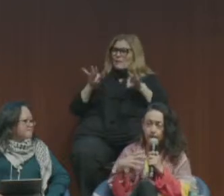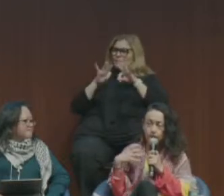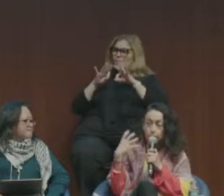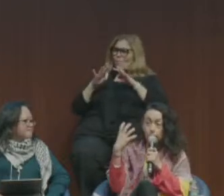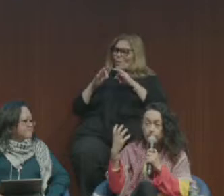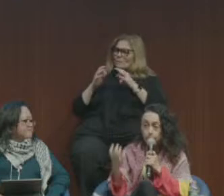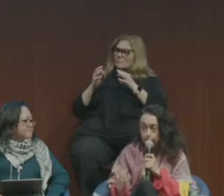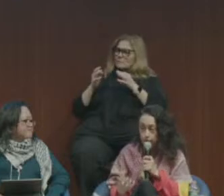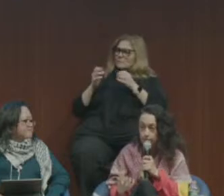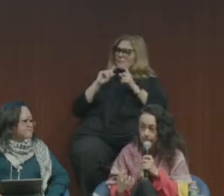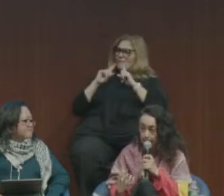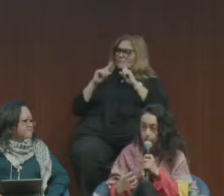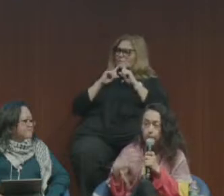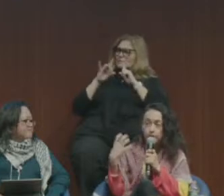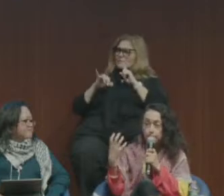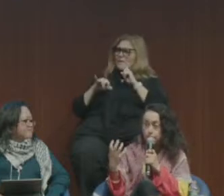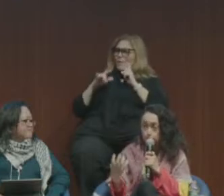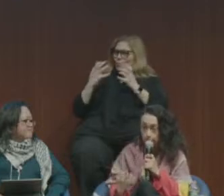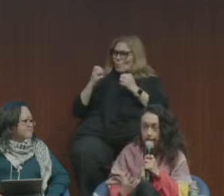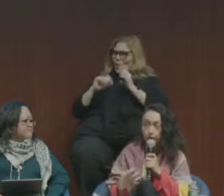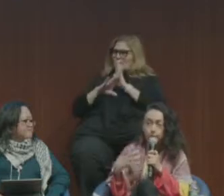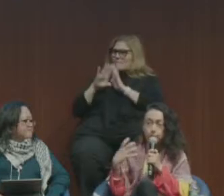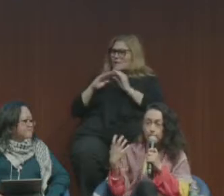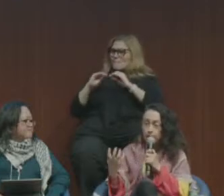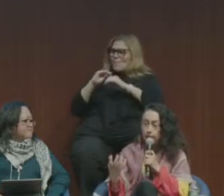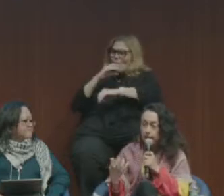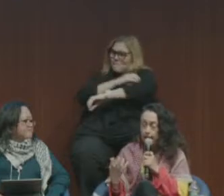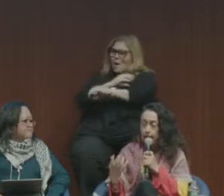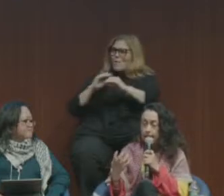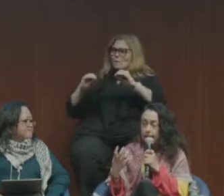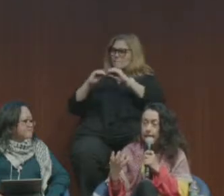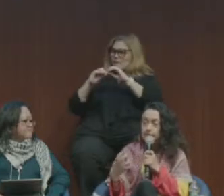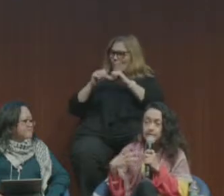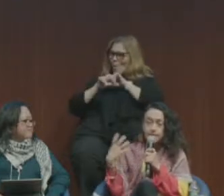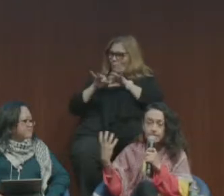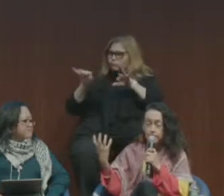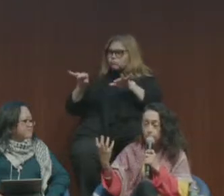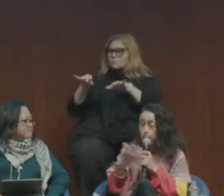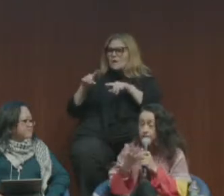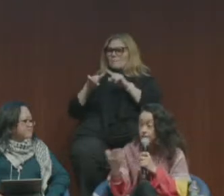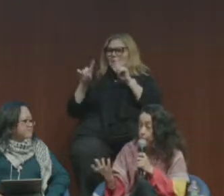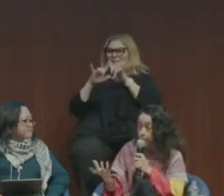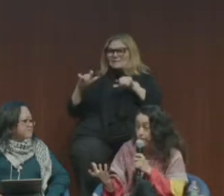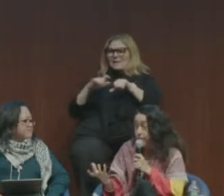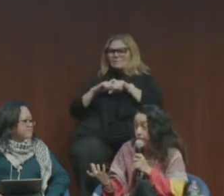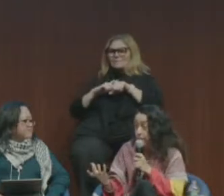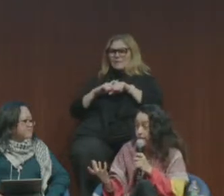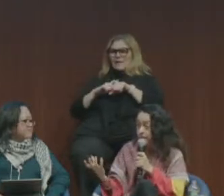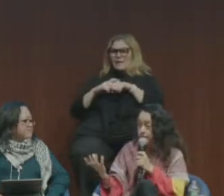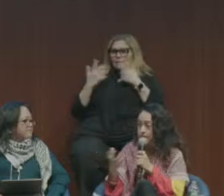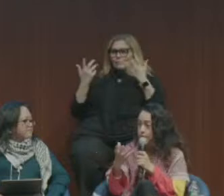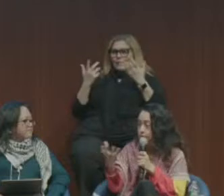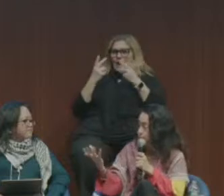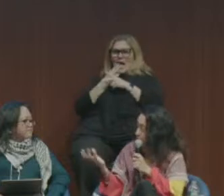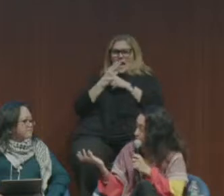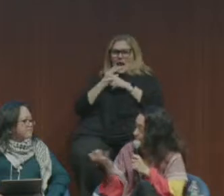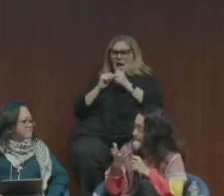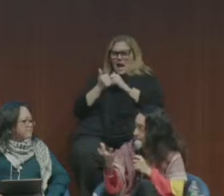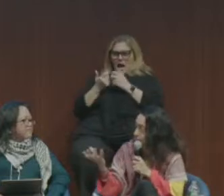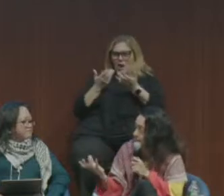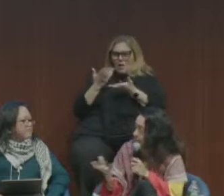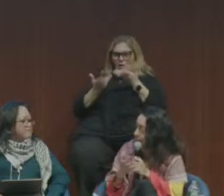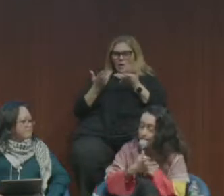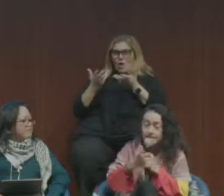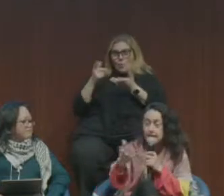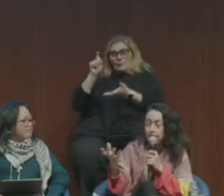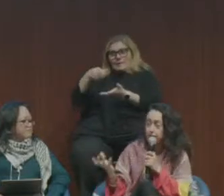right? We want to build more scale. We want to build more power. And yet, what's the vehicle is to get